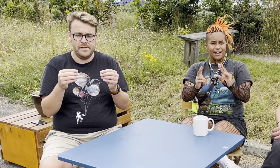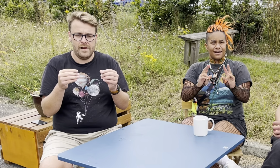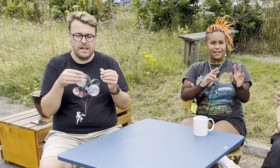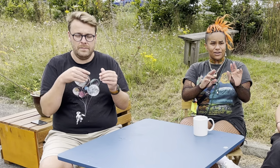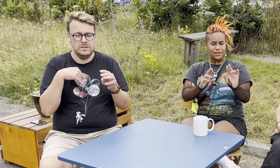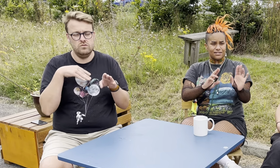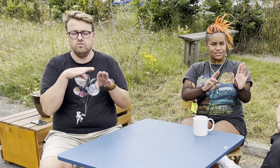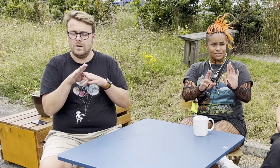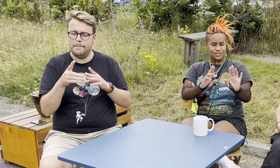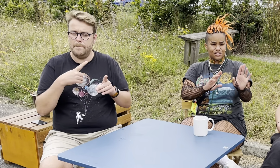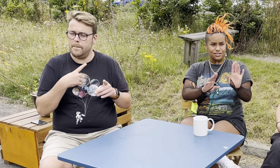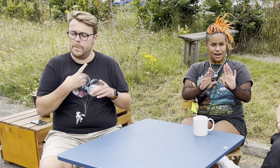supporting